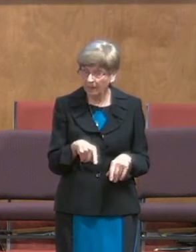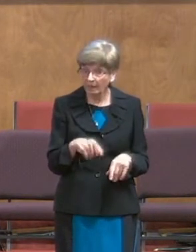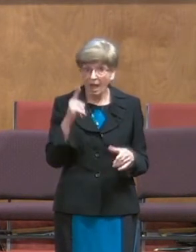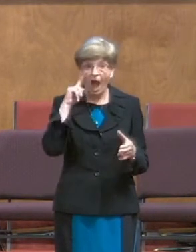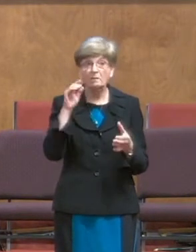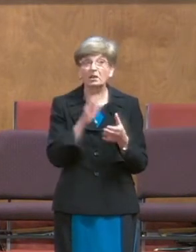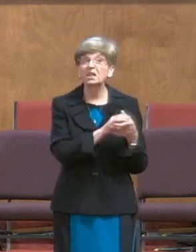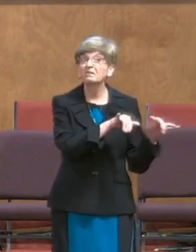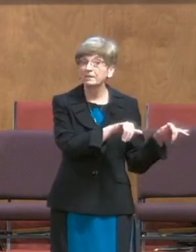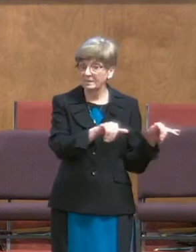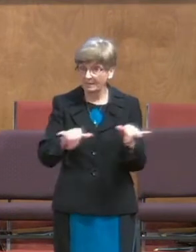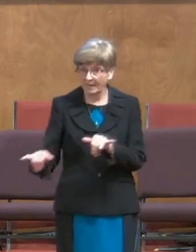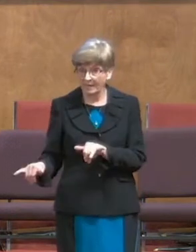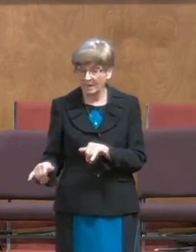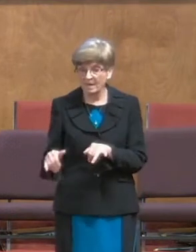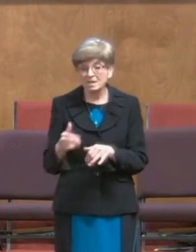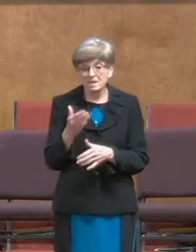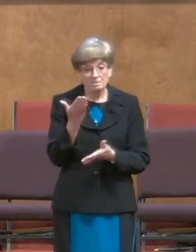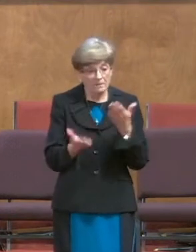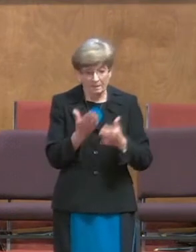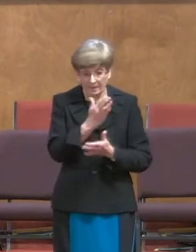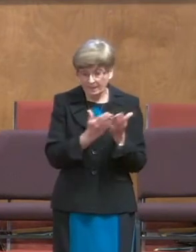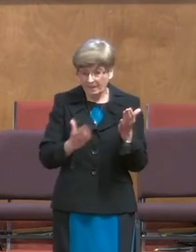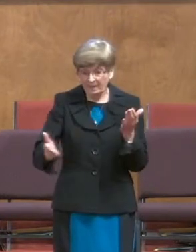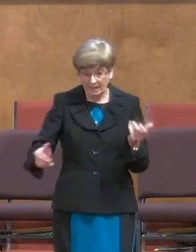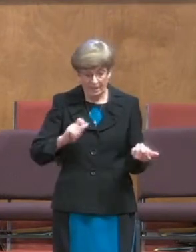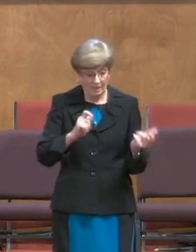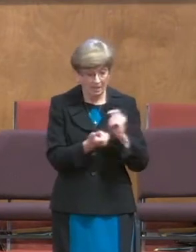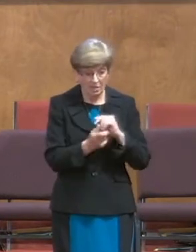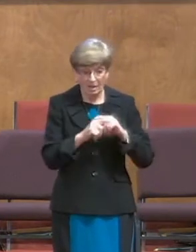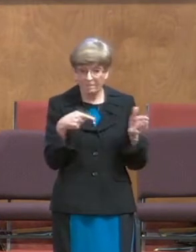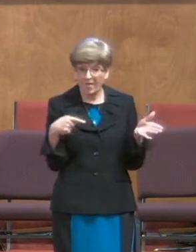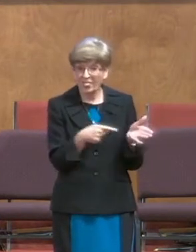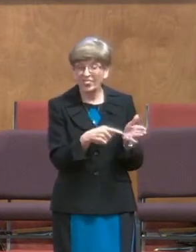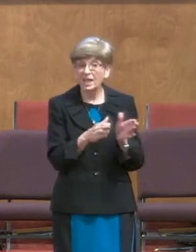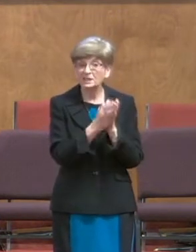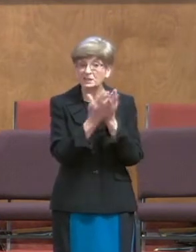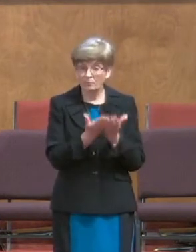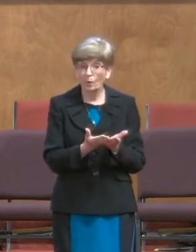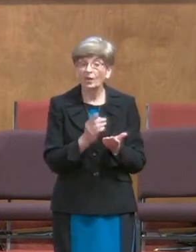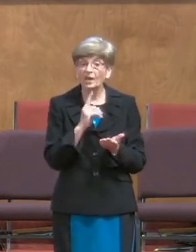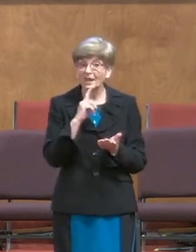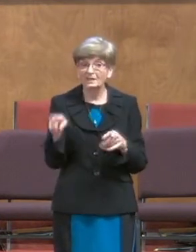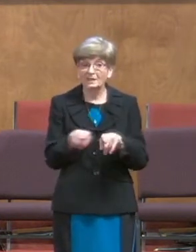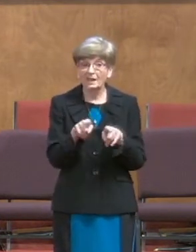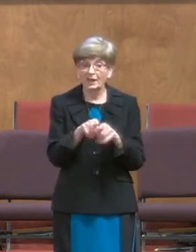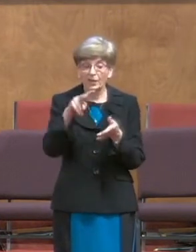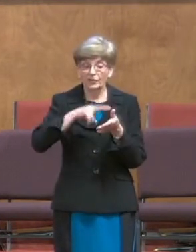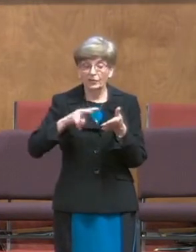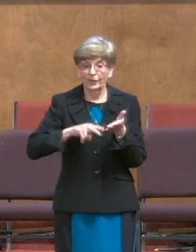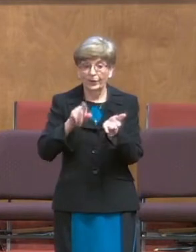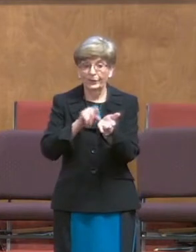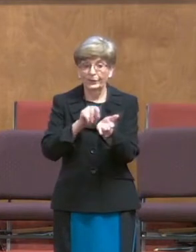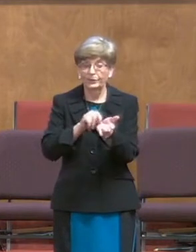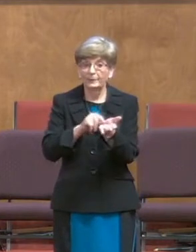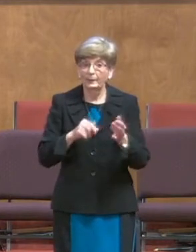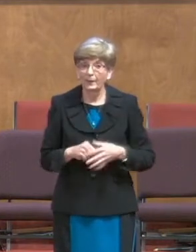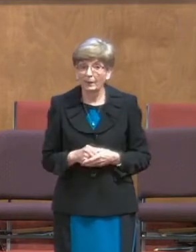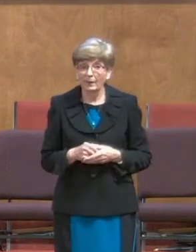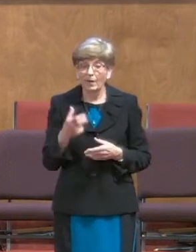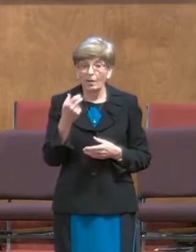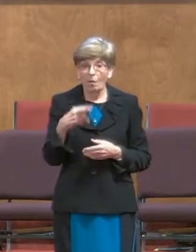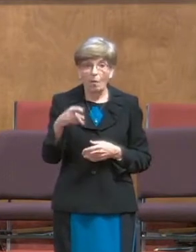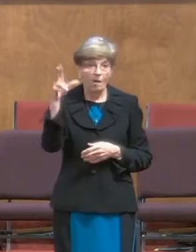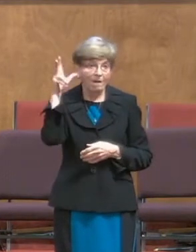There are some things that are different, but this book is as contemporary as reading the morning newspaper or listening to